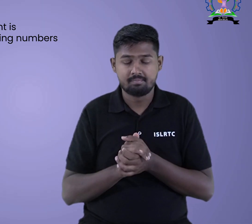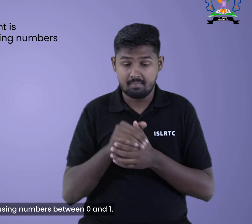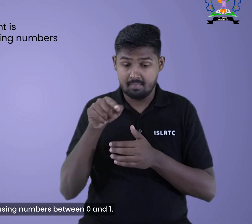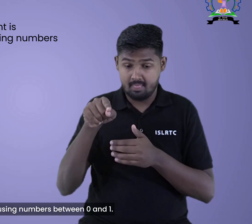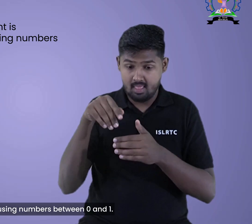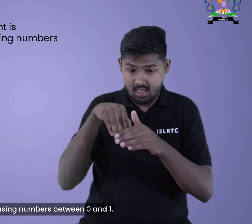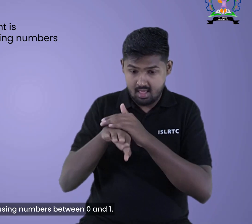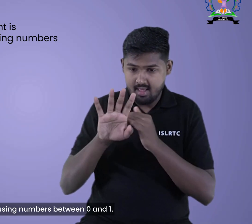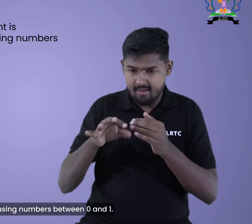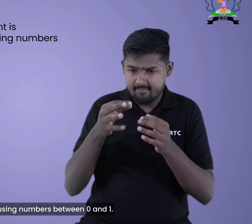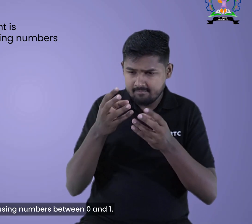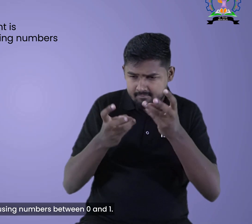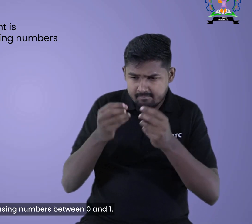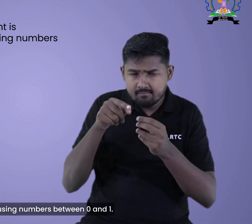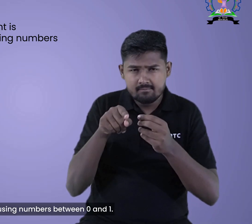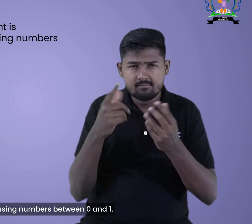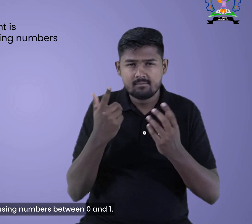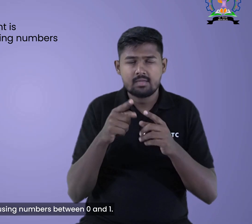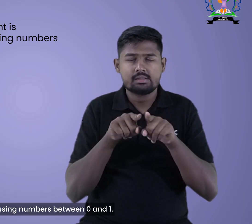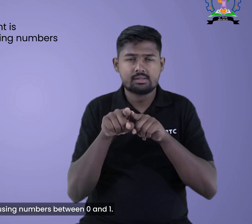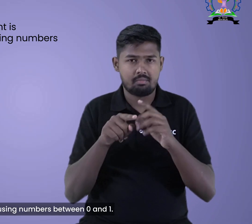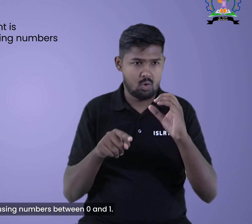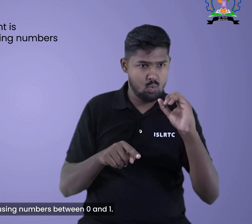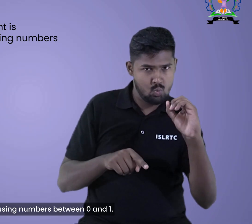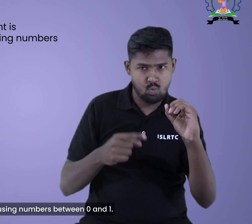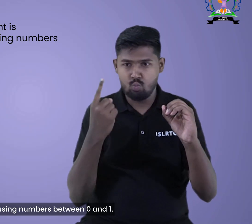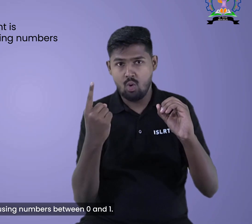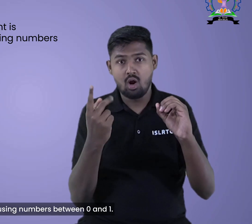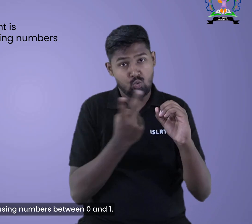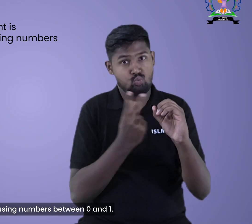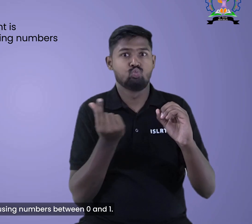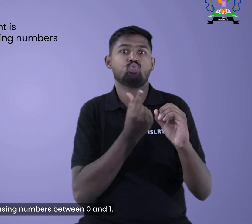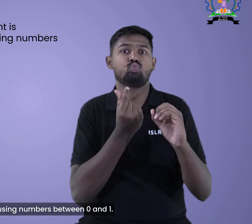It is measured using numbers between 0 and 1.